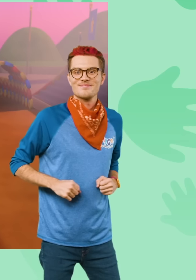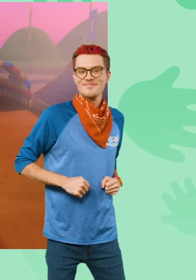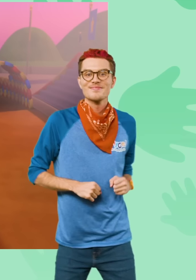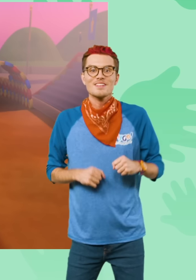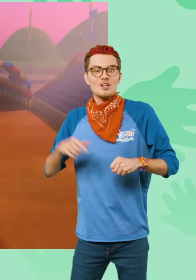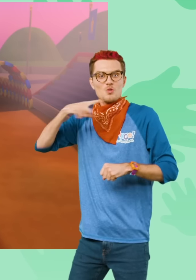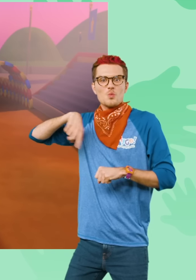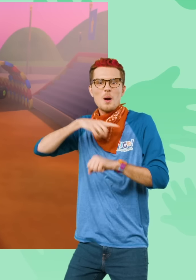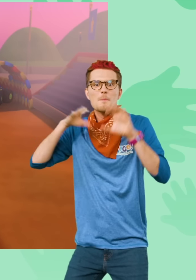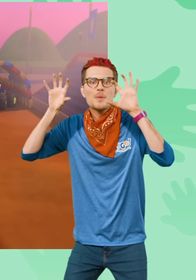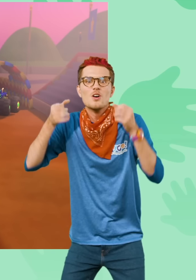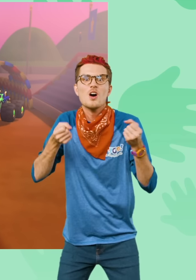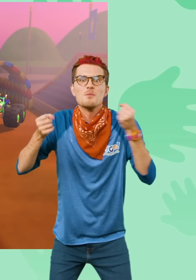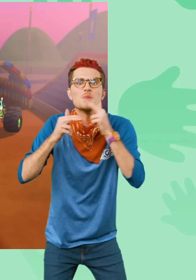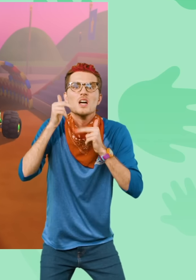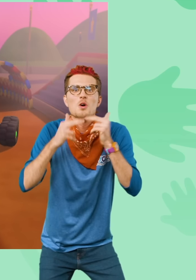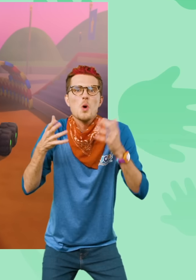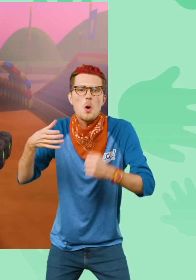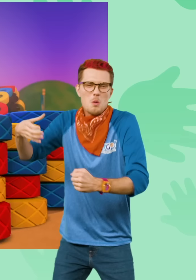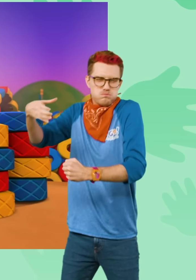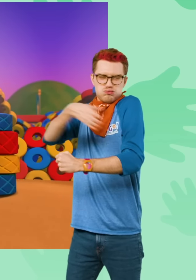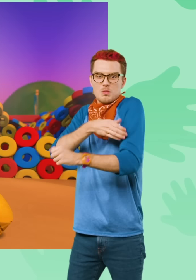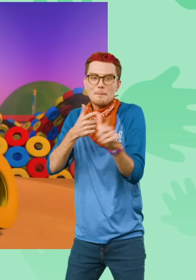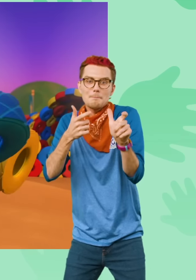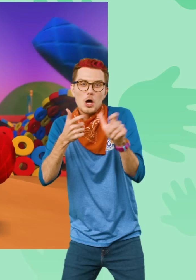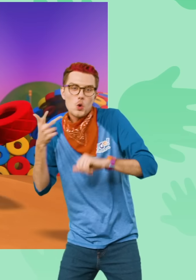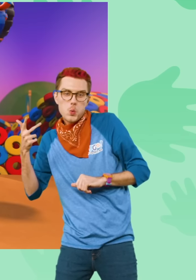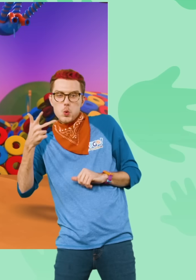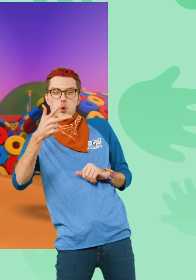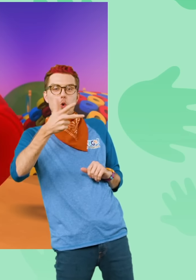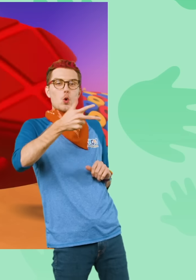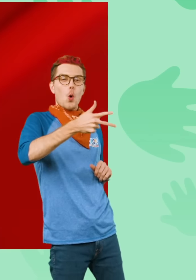Us monster trucks are built for short, high-powered bursts of speed!